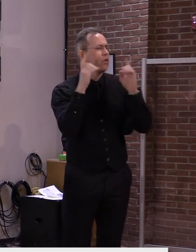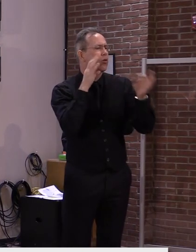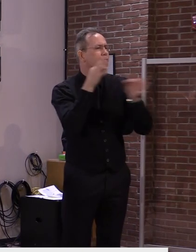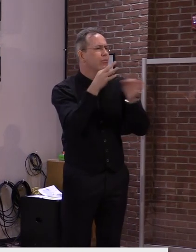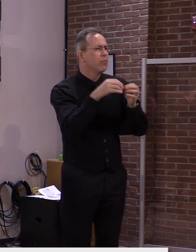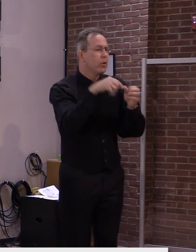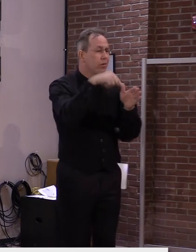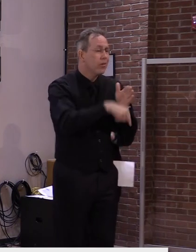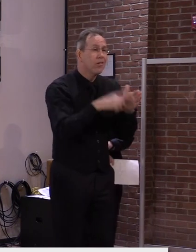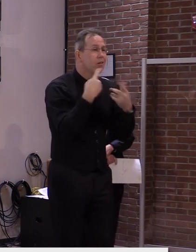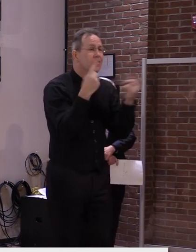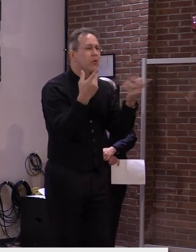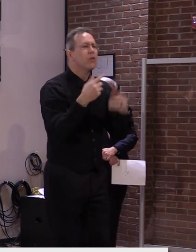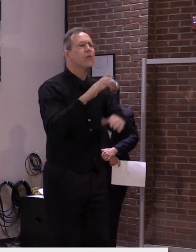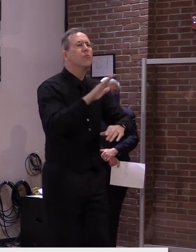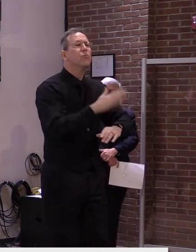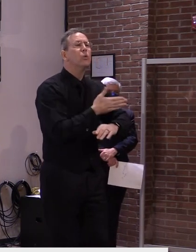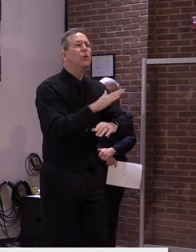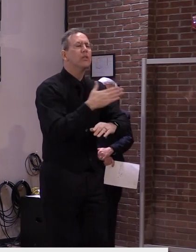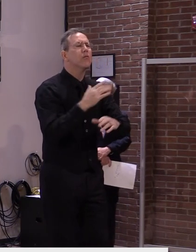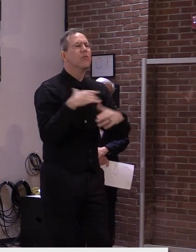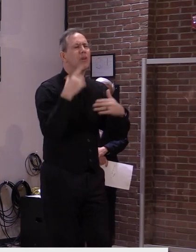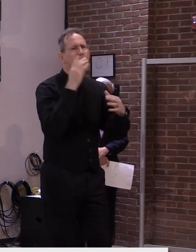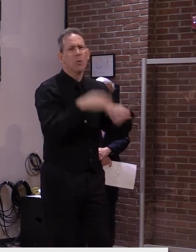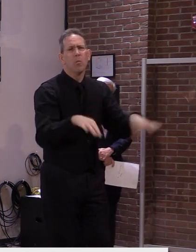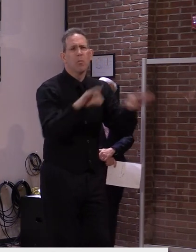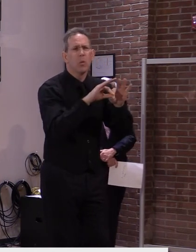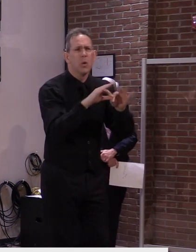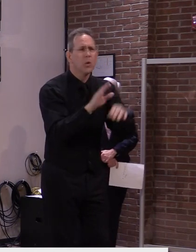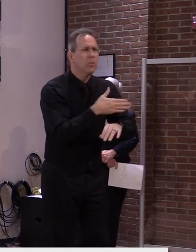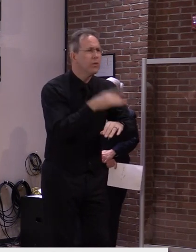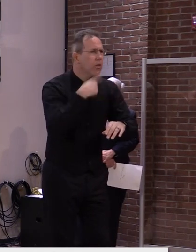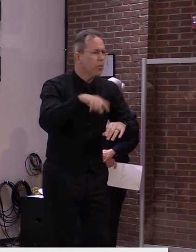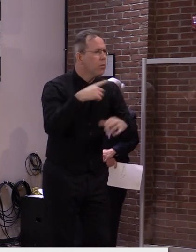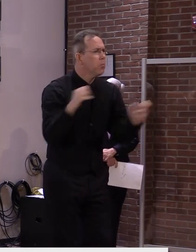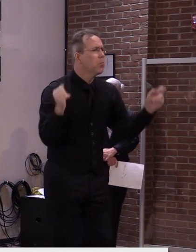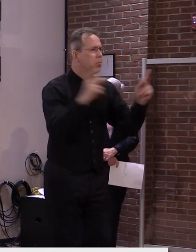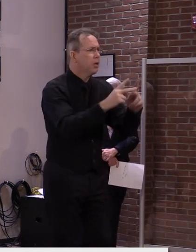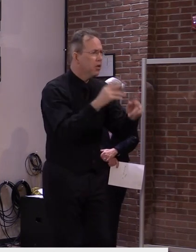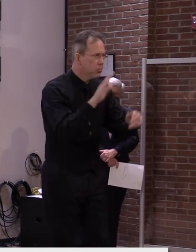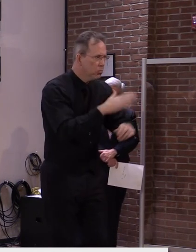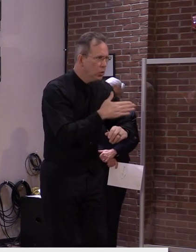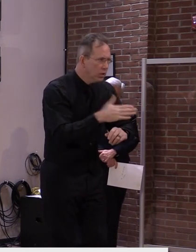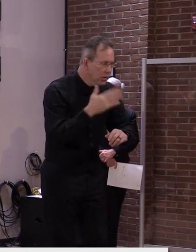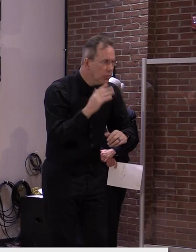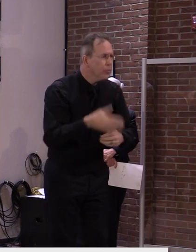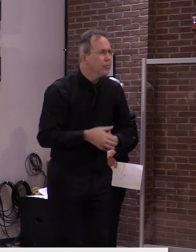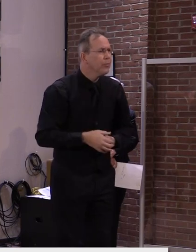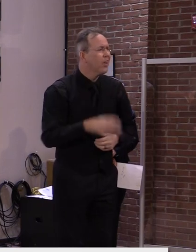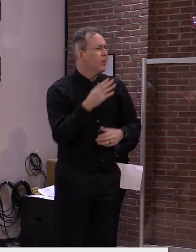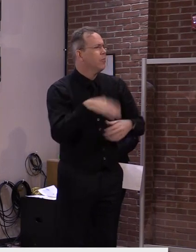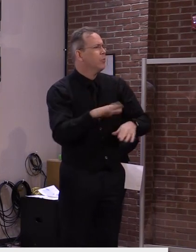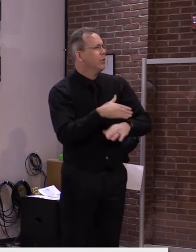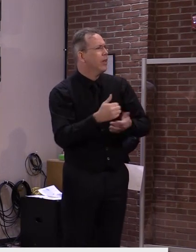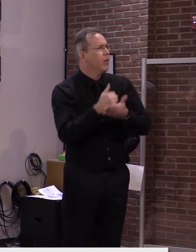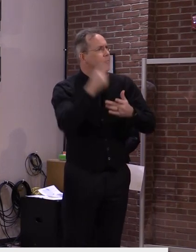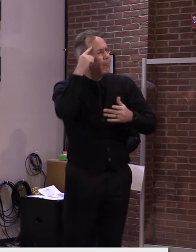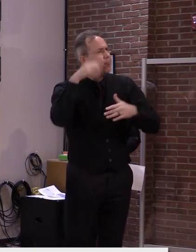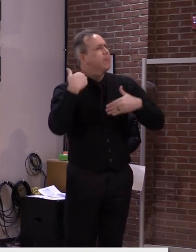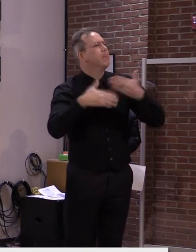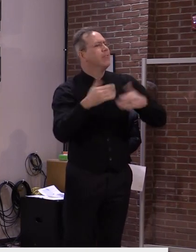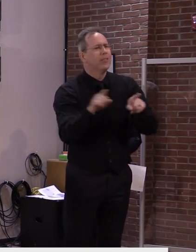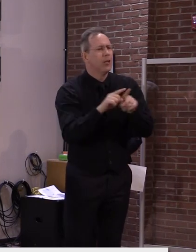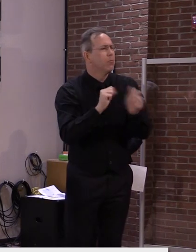also essential to the mental health and well-being of Vermont's kids. Now, just like athletics and really everything that's